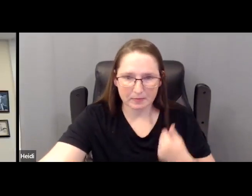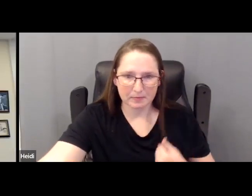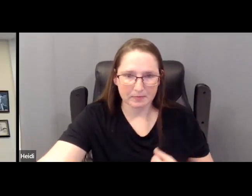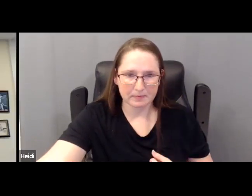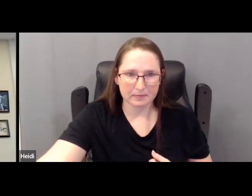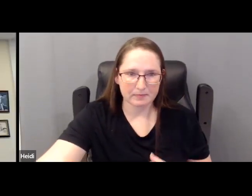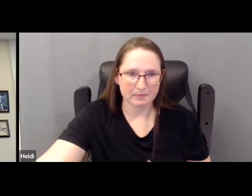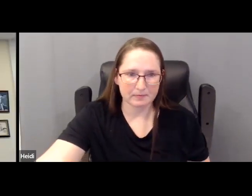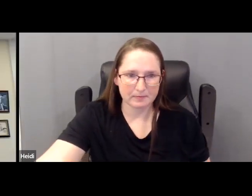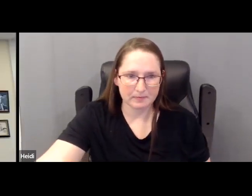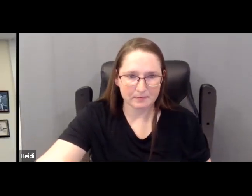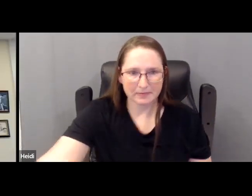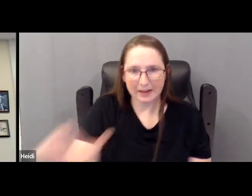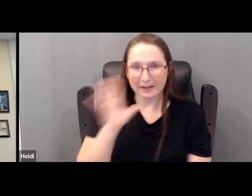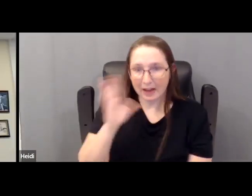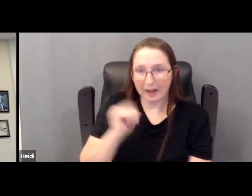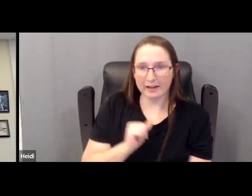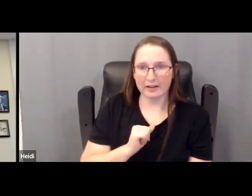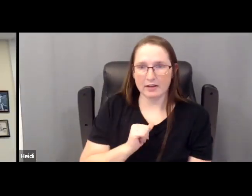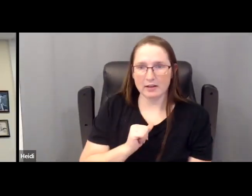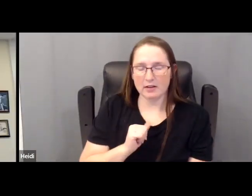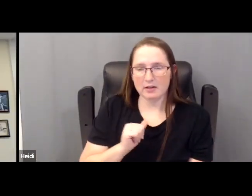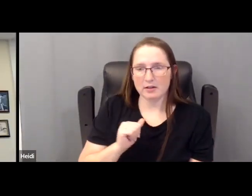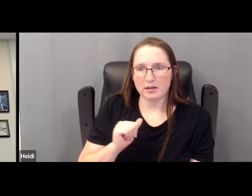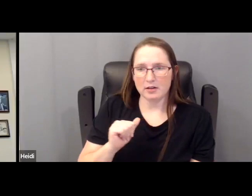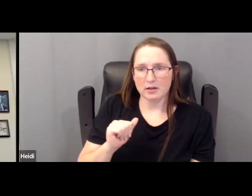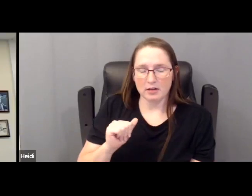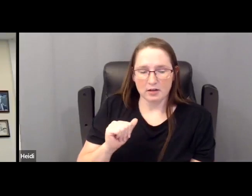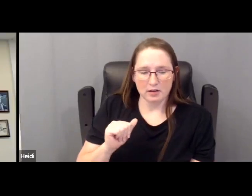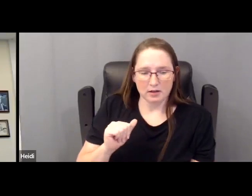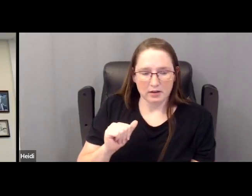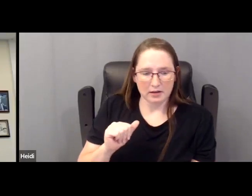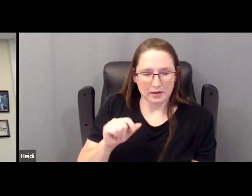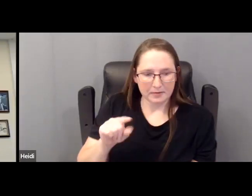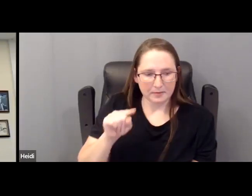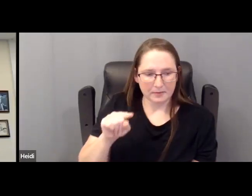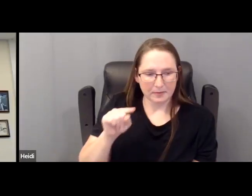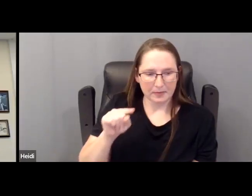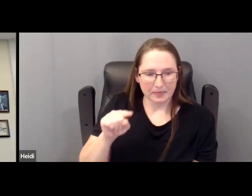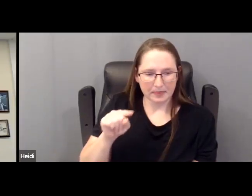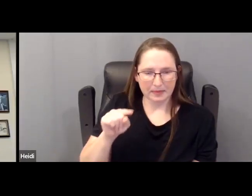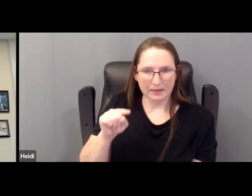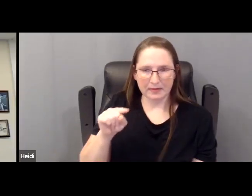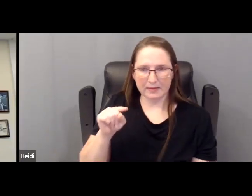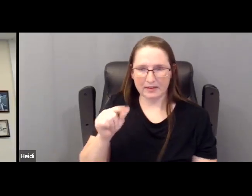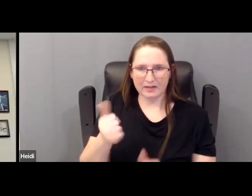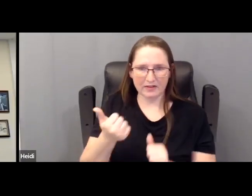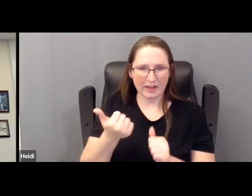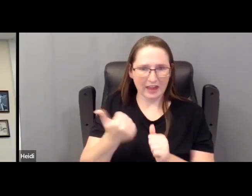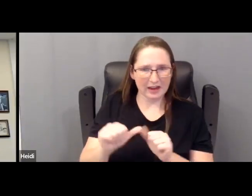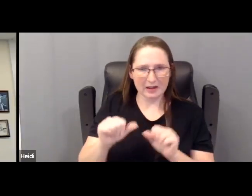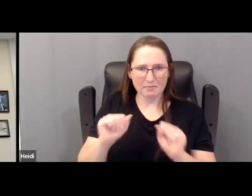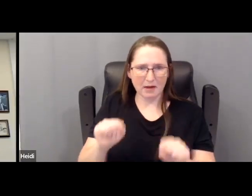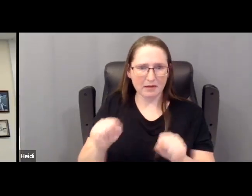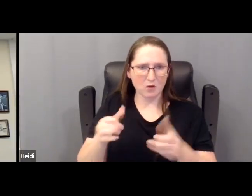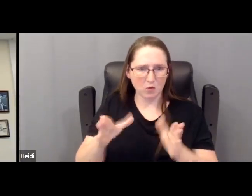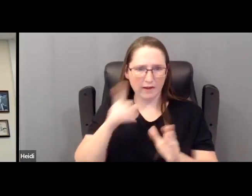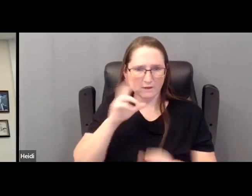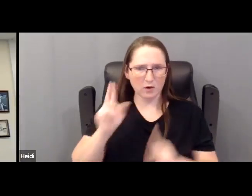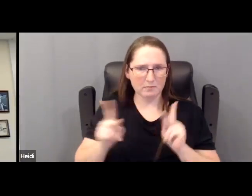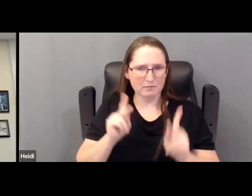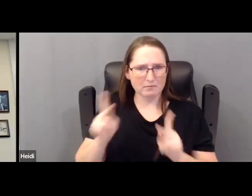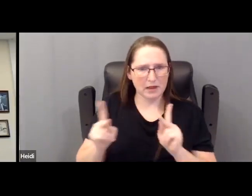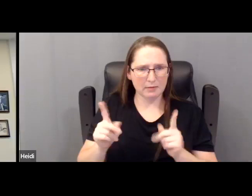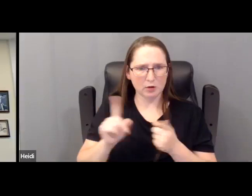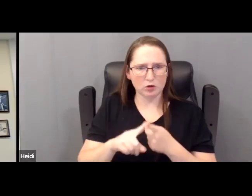Hi, I'm just curious. Is there any way possible for people who are working